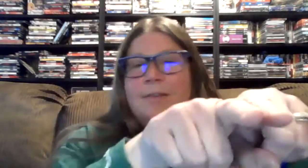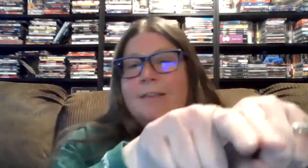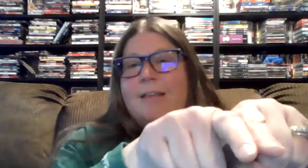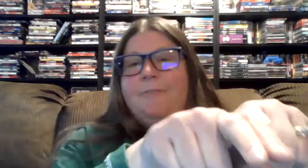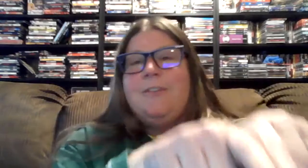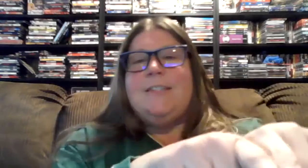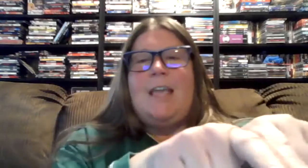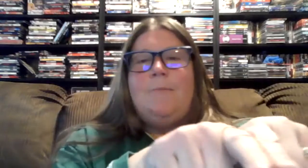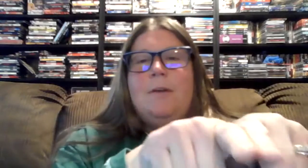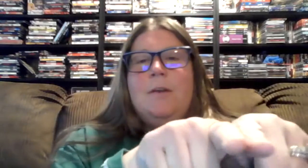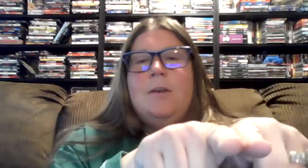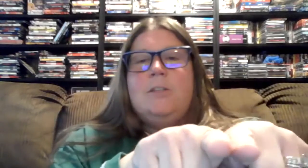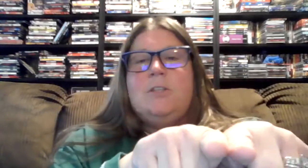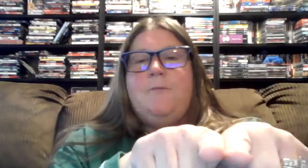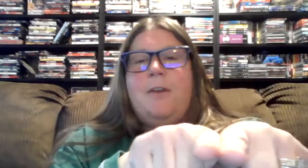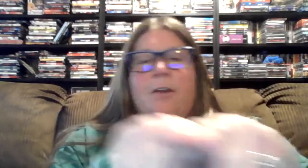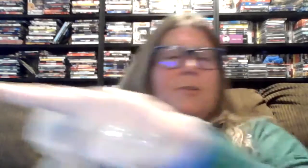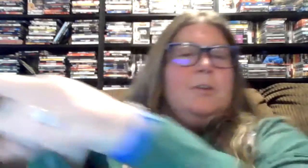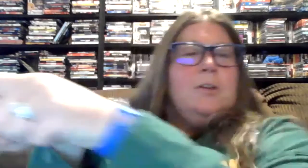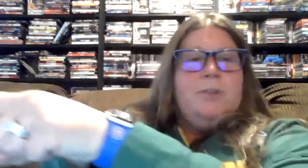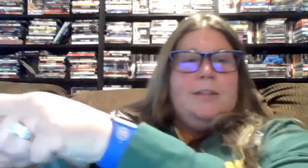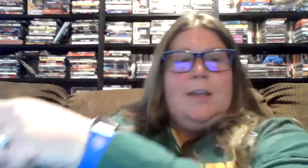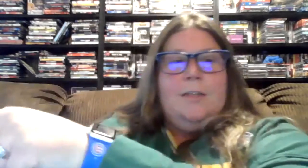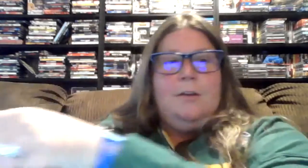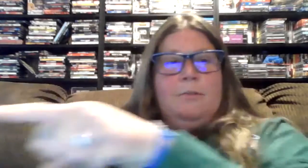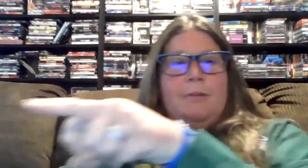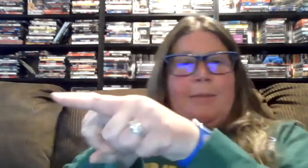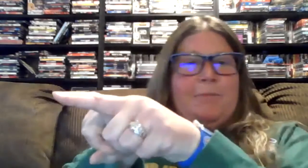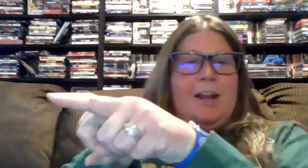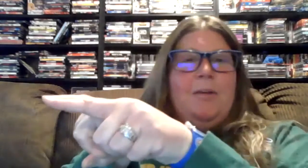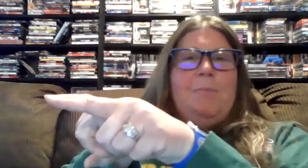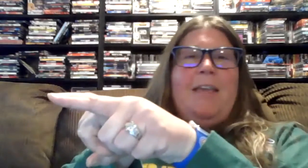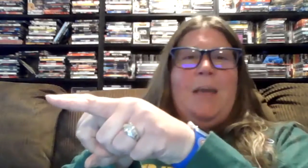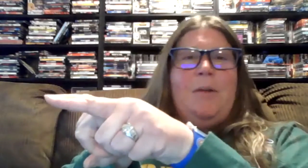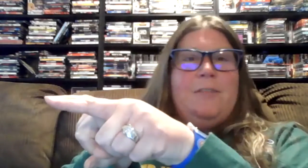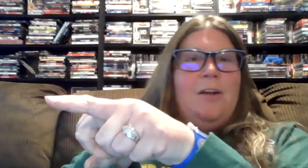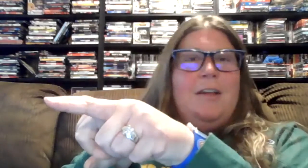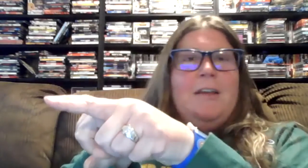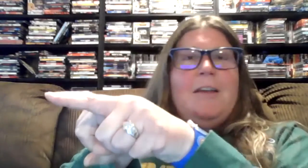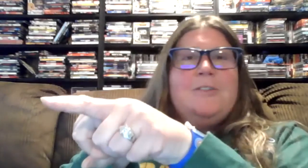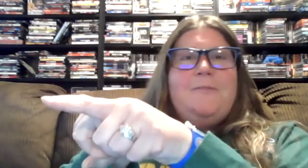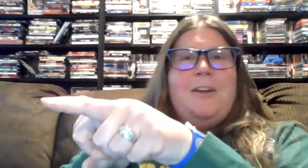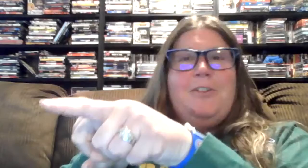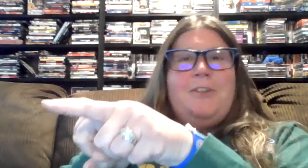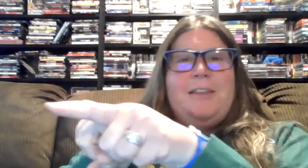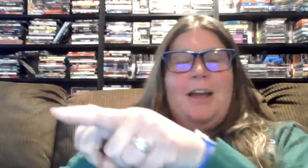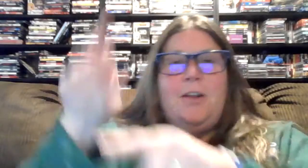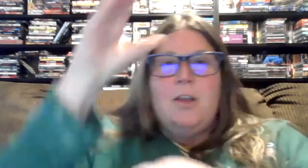is the sign for same. It's 2 fingers straight together. I'm terrible at my camera, sorry. 2 fingers straight together.